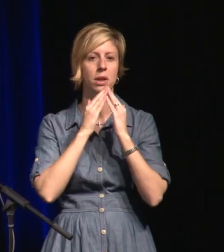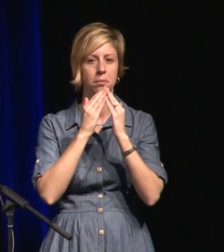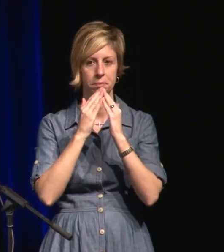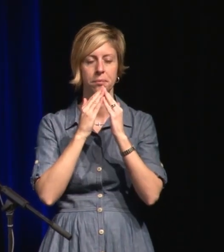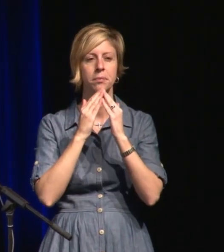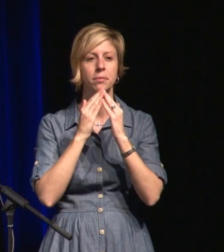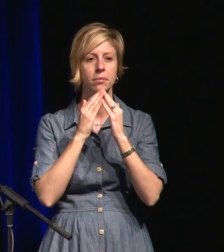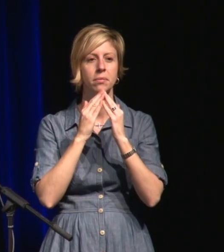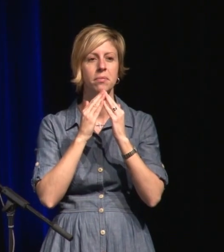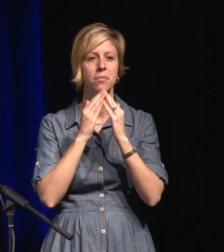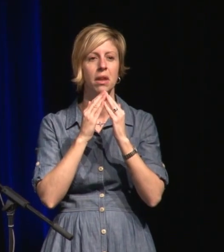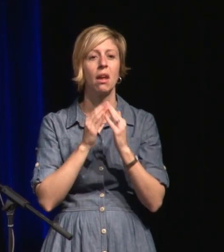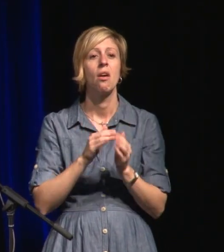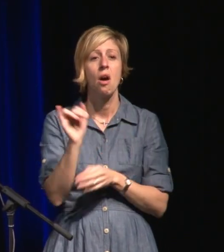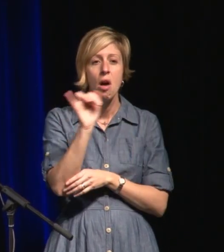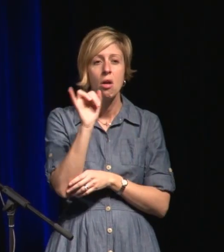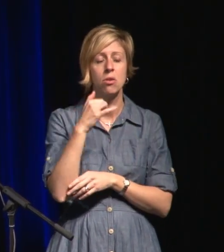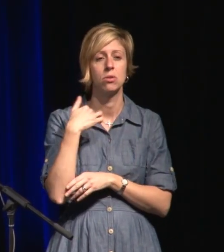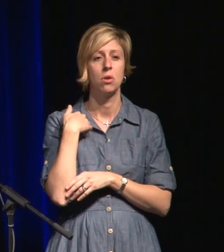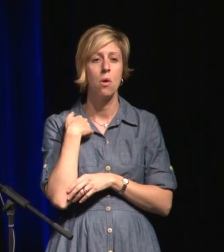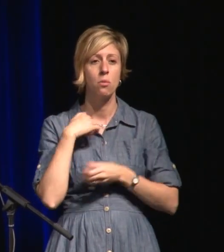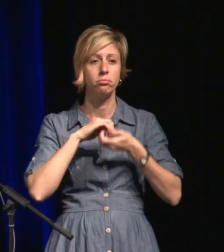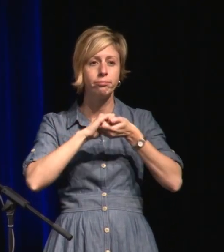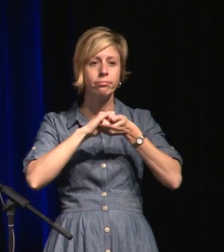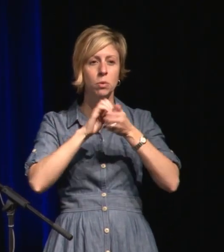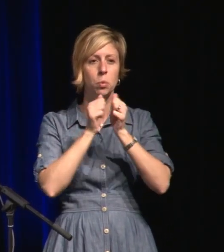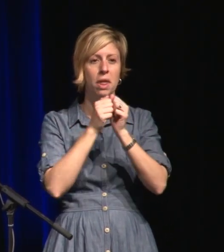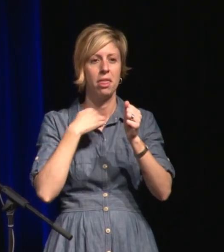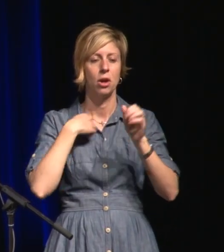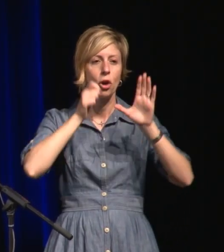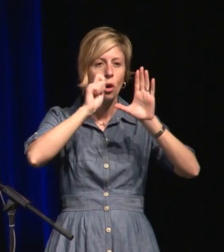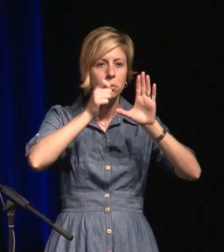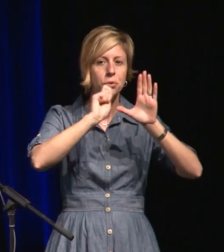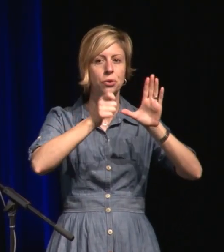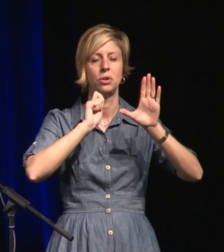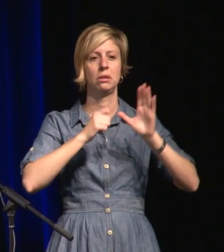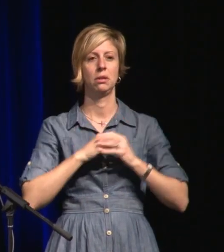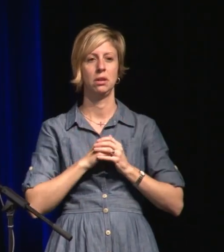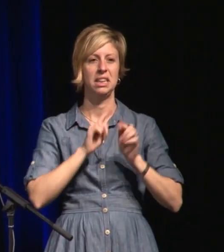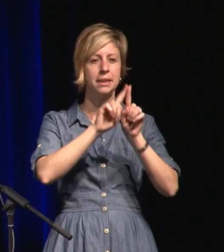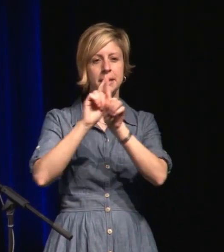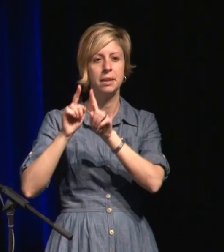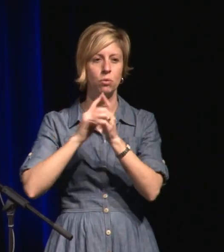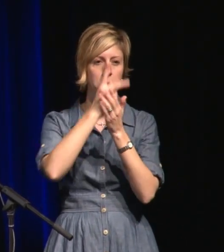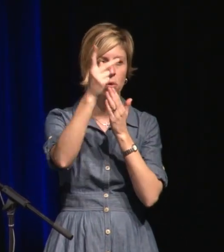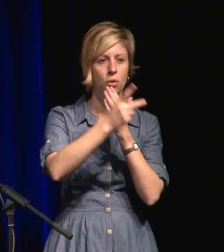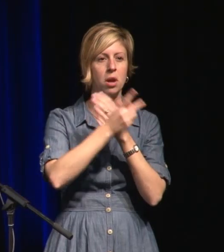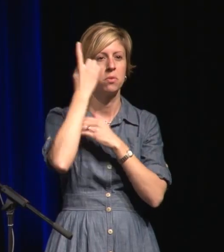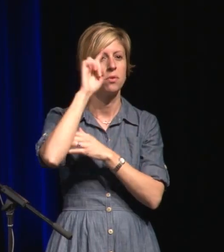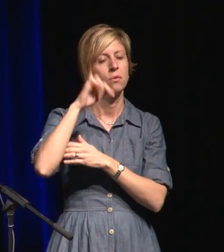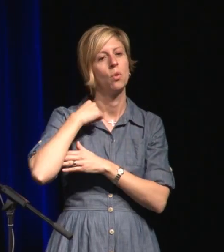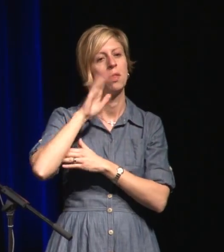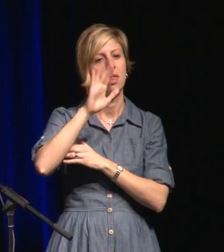campus, including carpentry and others, to make needed repairs and upgrades to the facility.